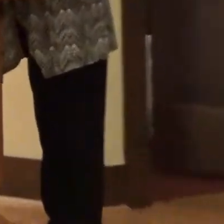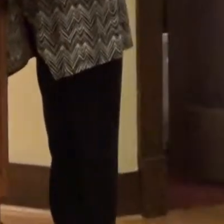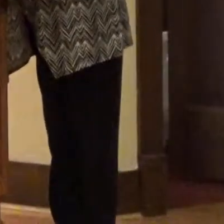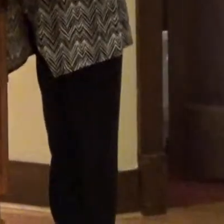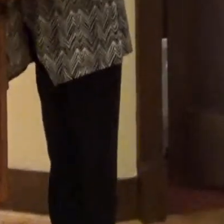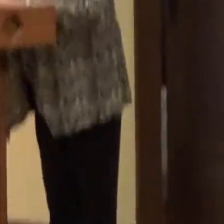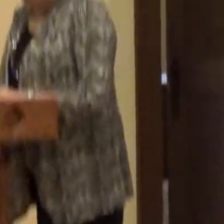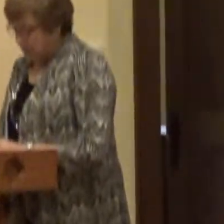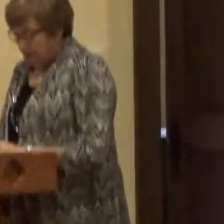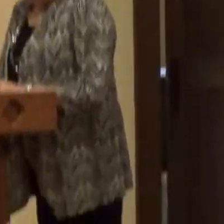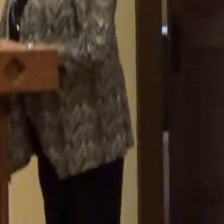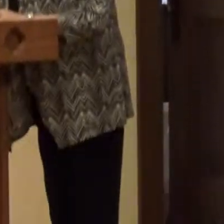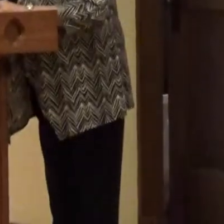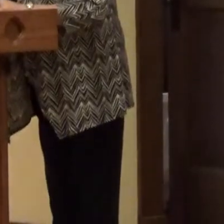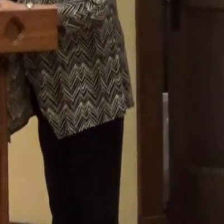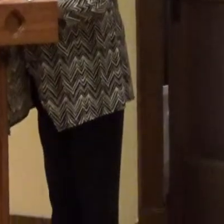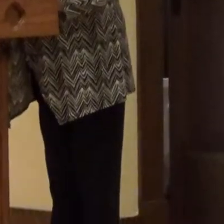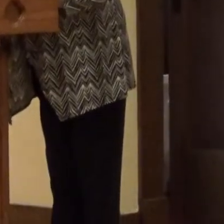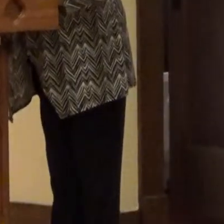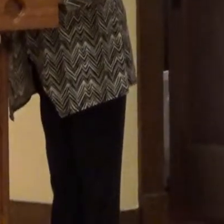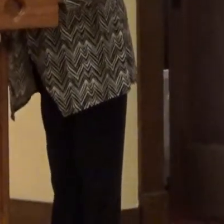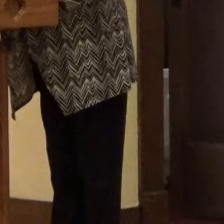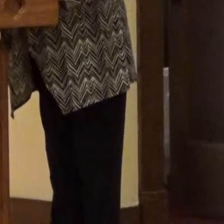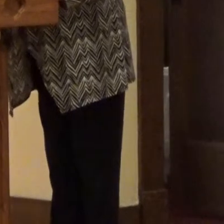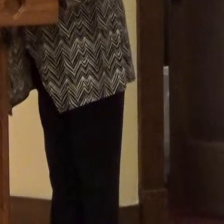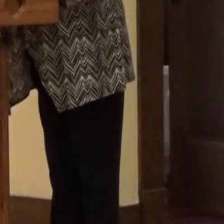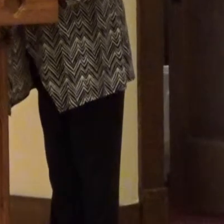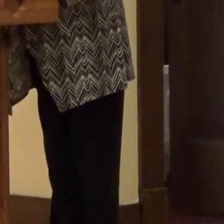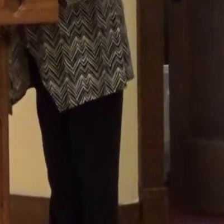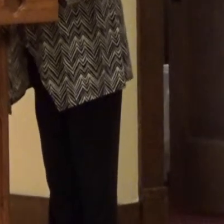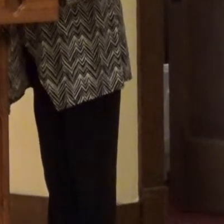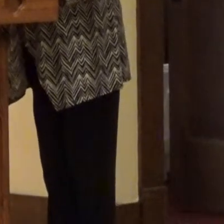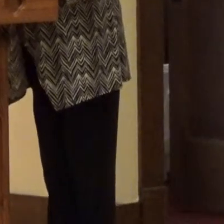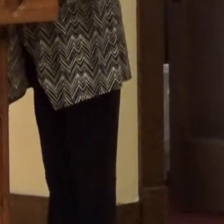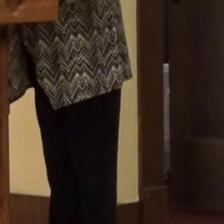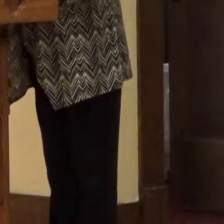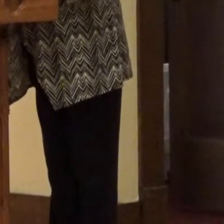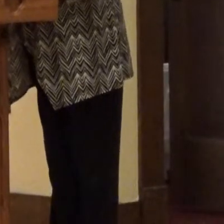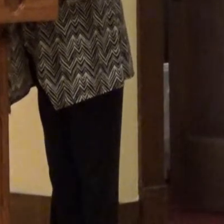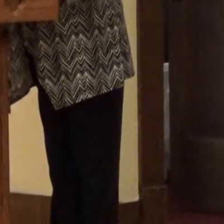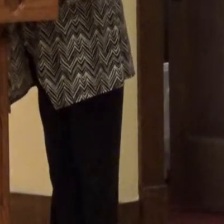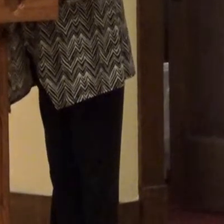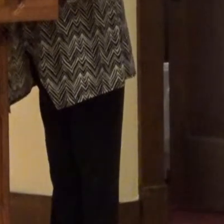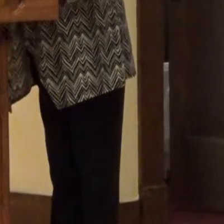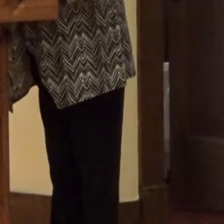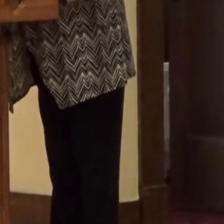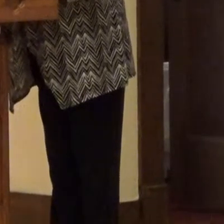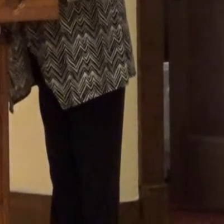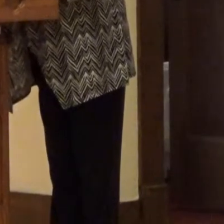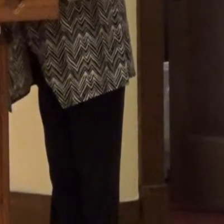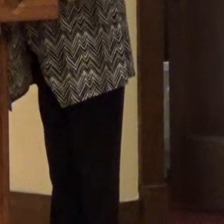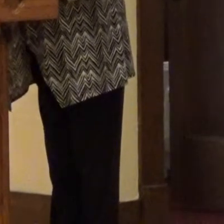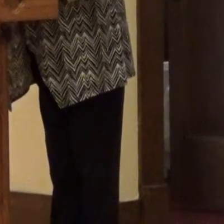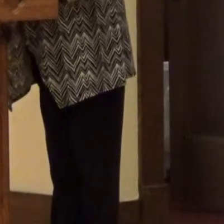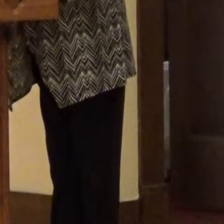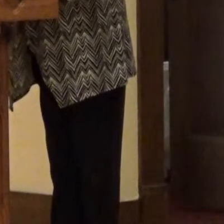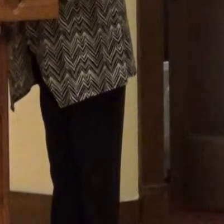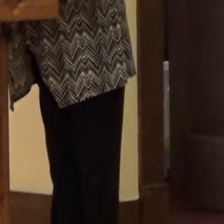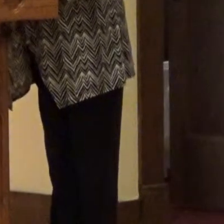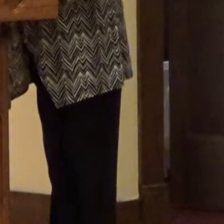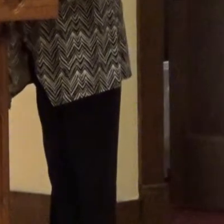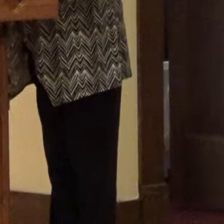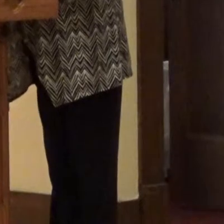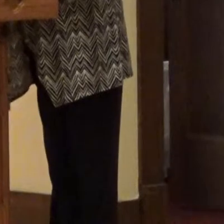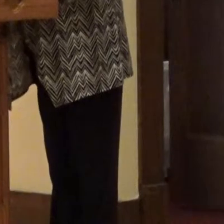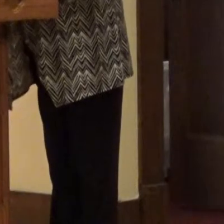shine, that we may be saved. You brought a vine out of Egypt, you drove out the nations and planted it. You cleared